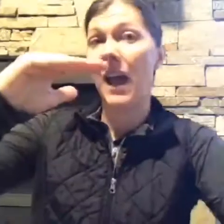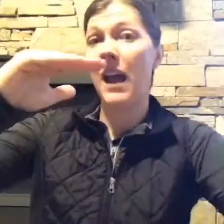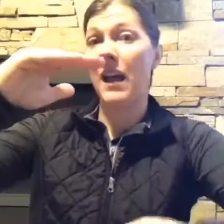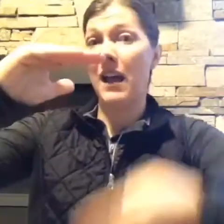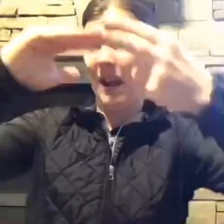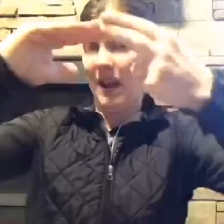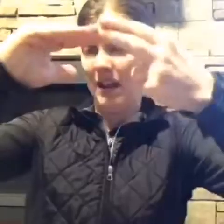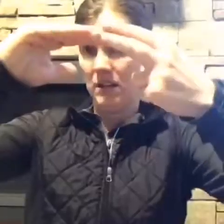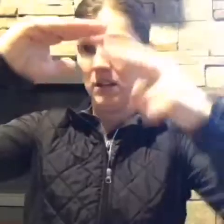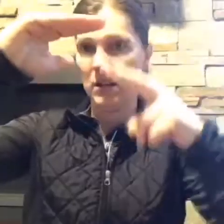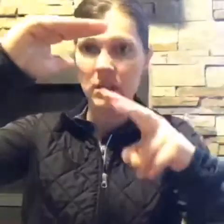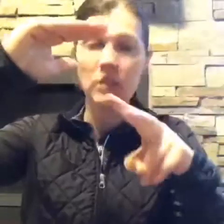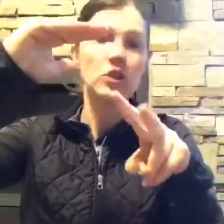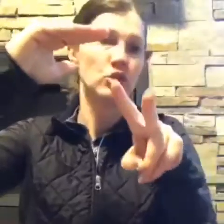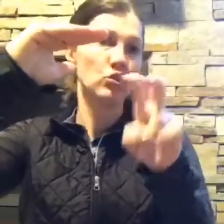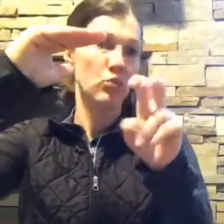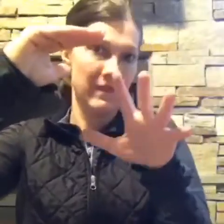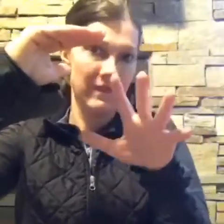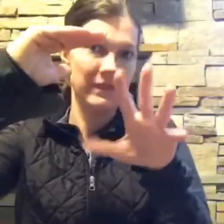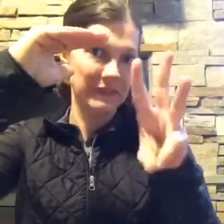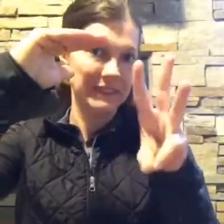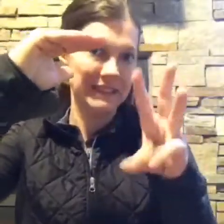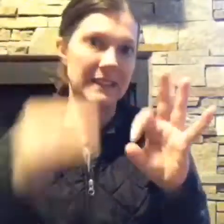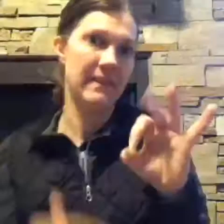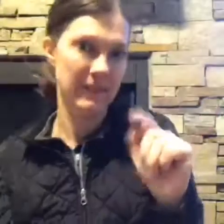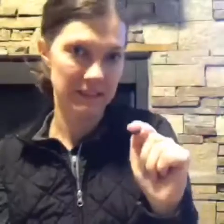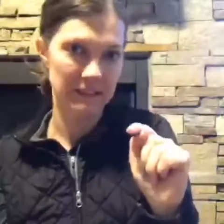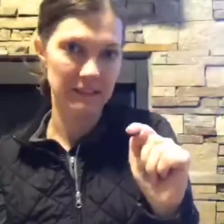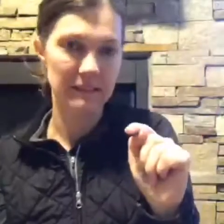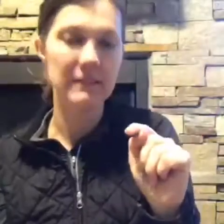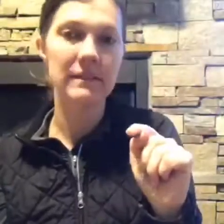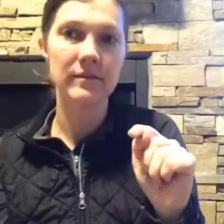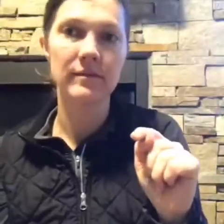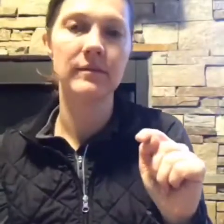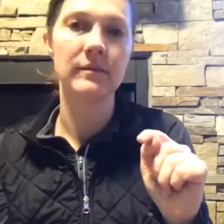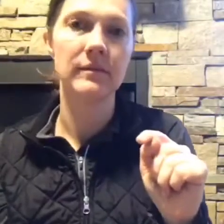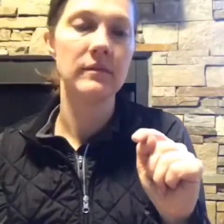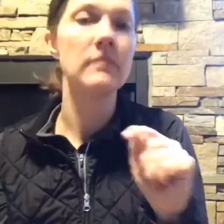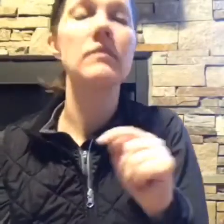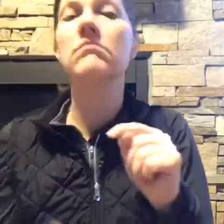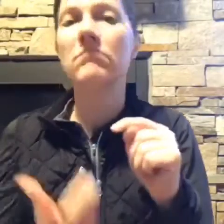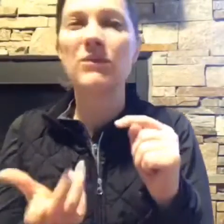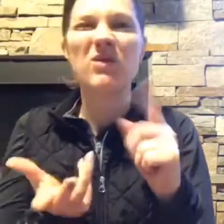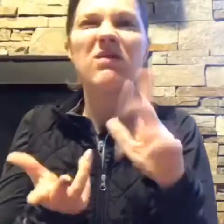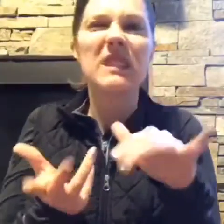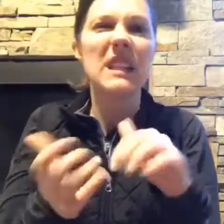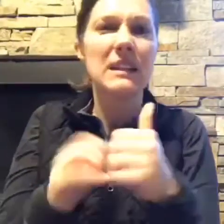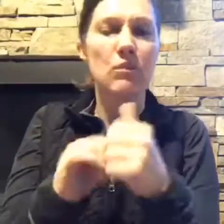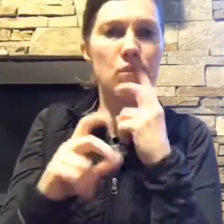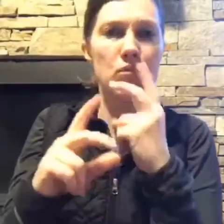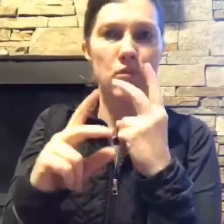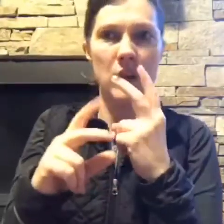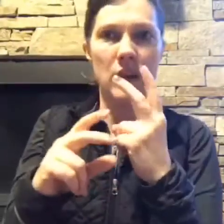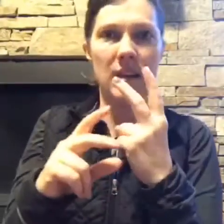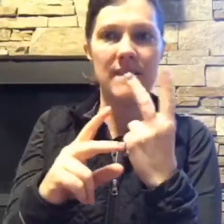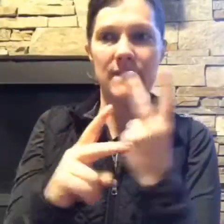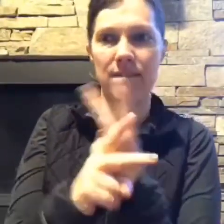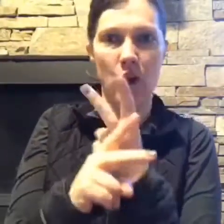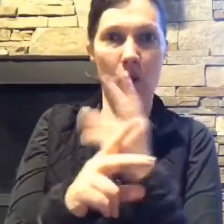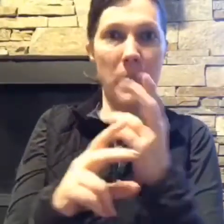get there. So 4 seconds went by, it was 256 feet high. That's how we find a lot of times max heights or maximum